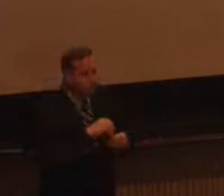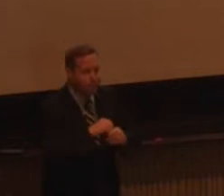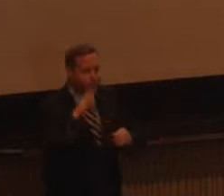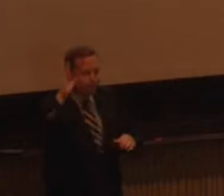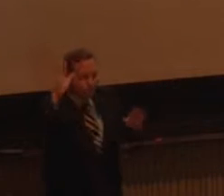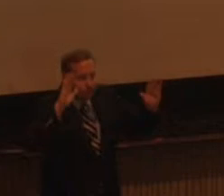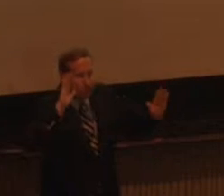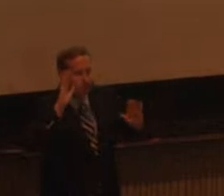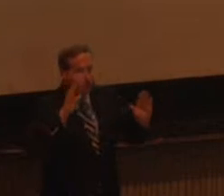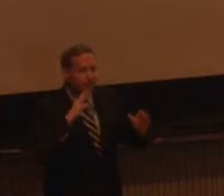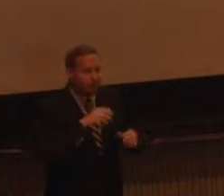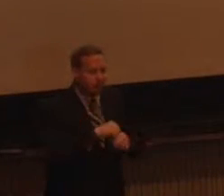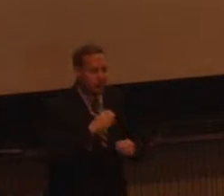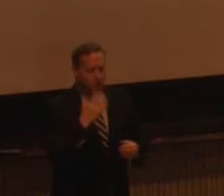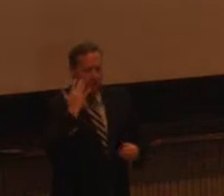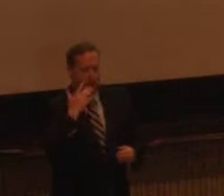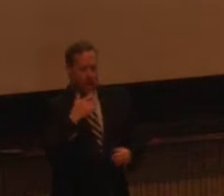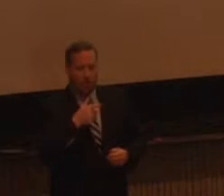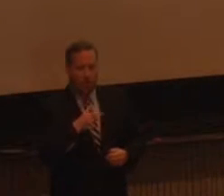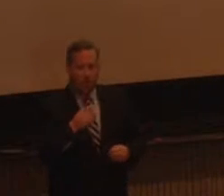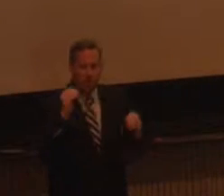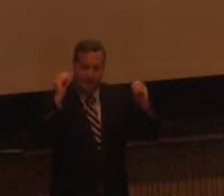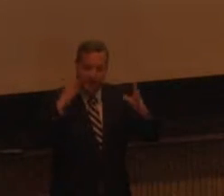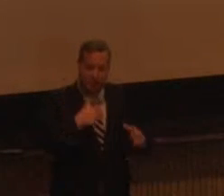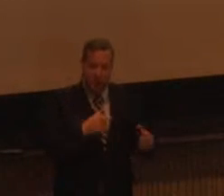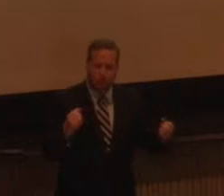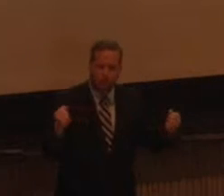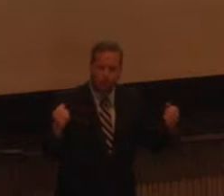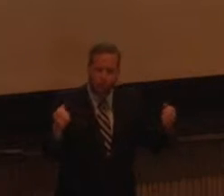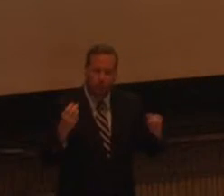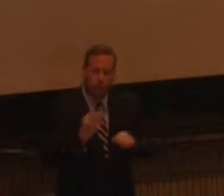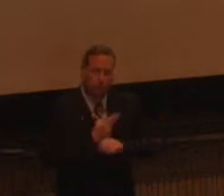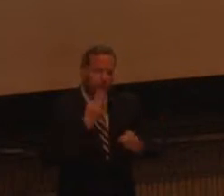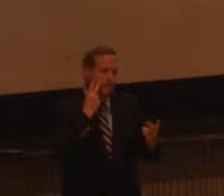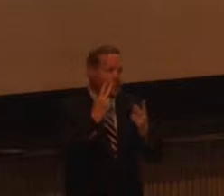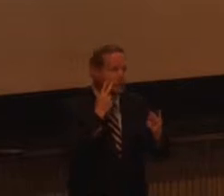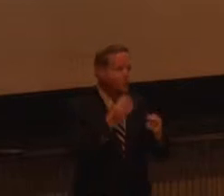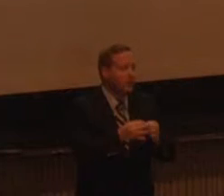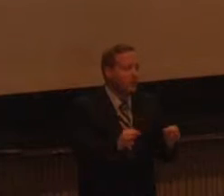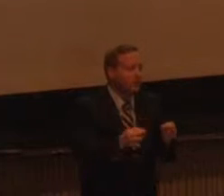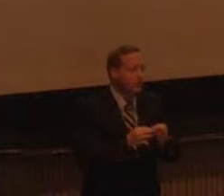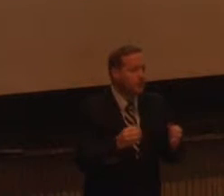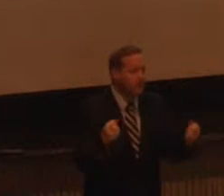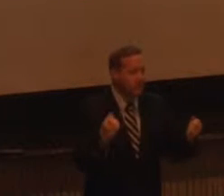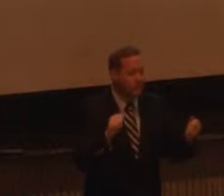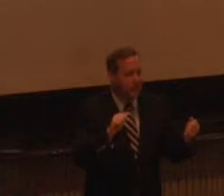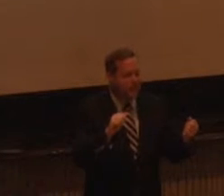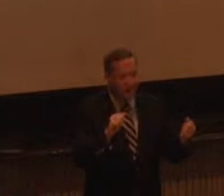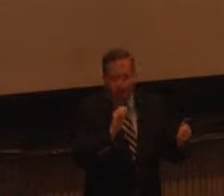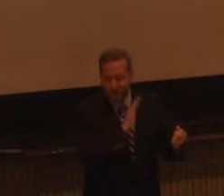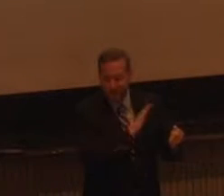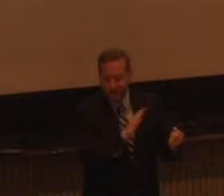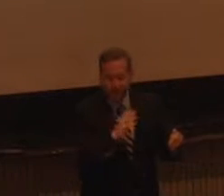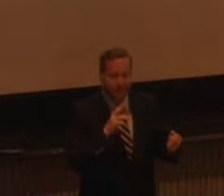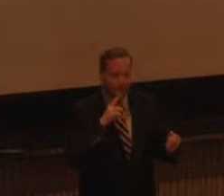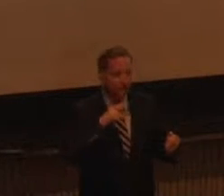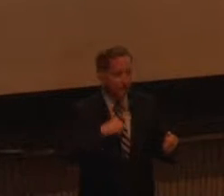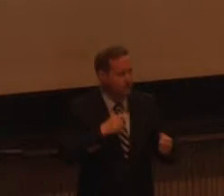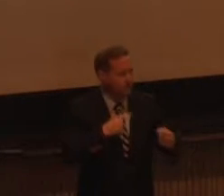this picture here is how participatory these children are. This teacher is standing at the front of the